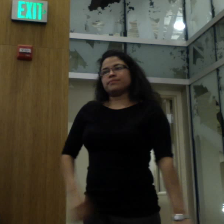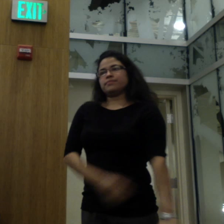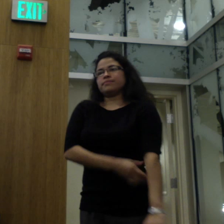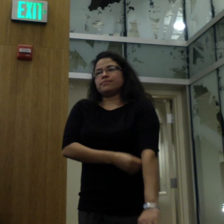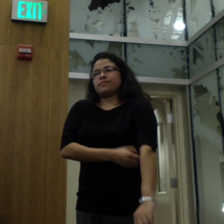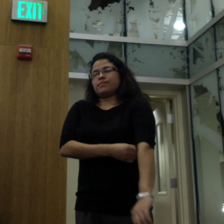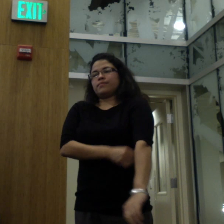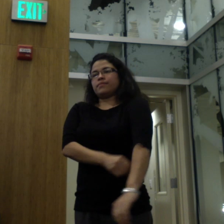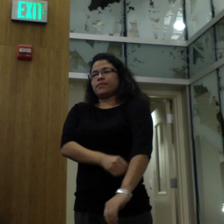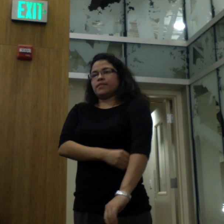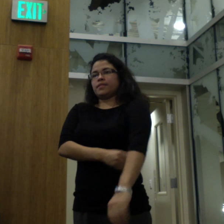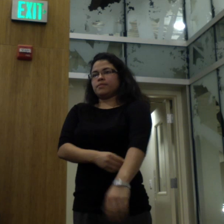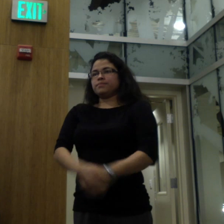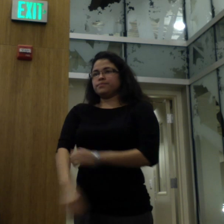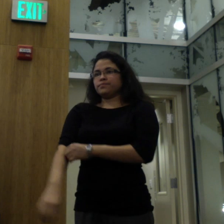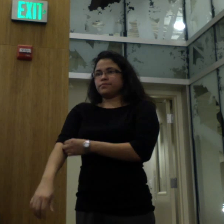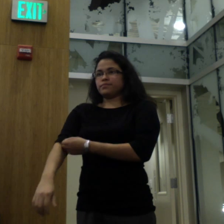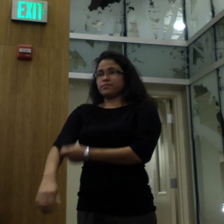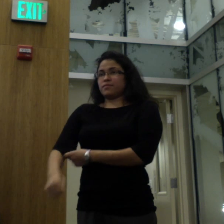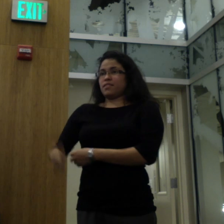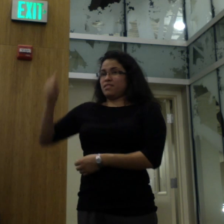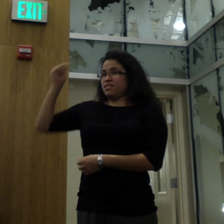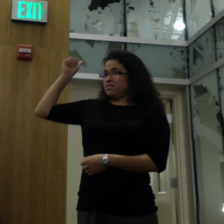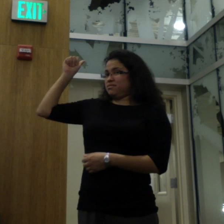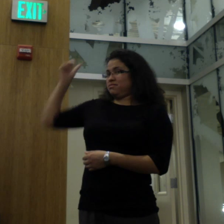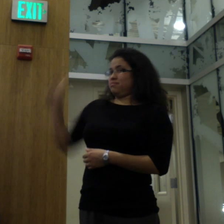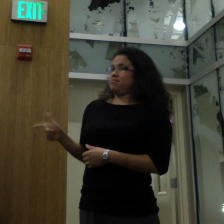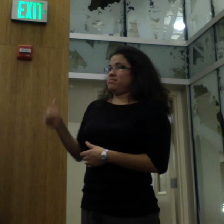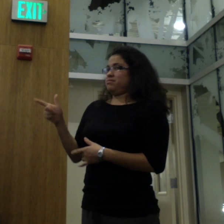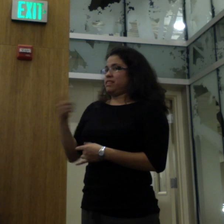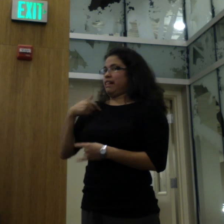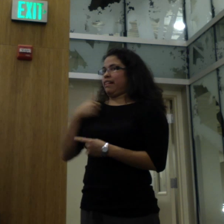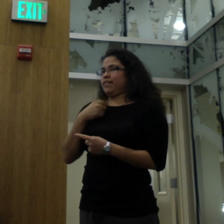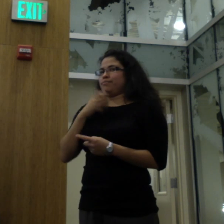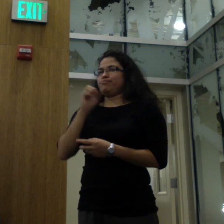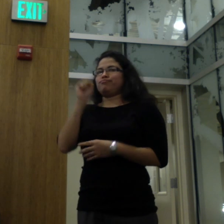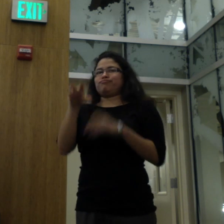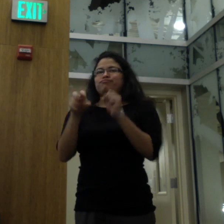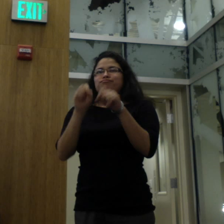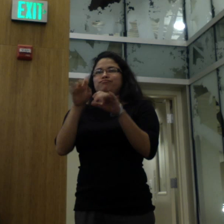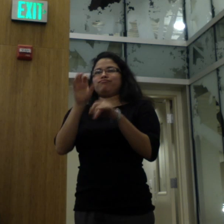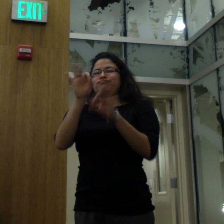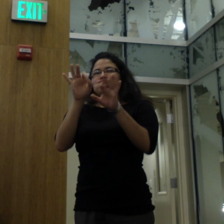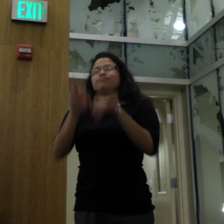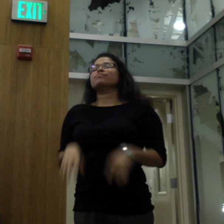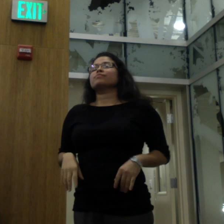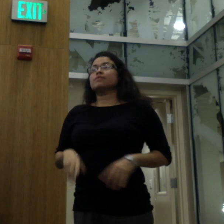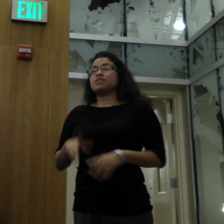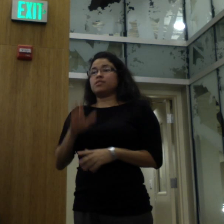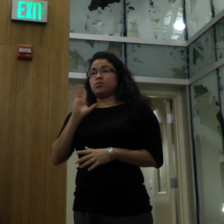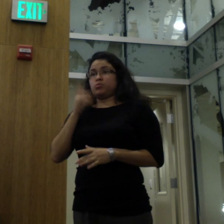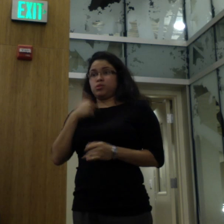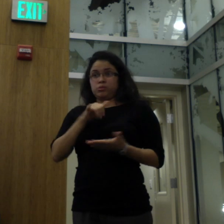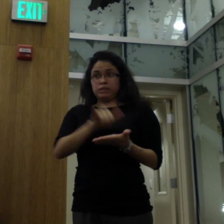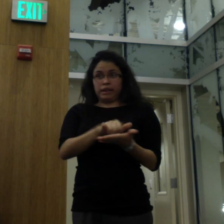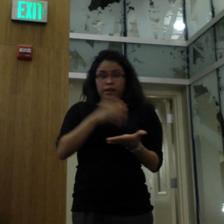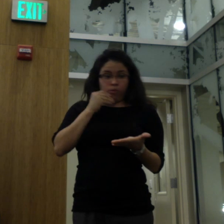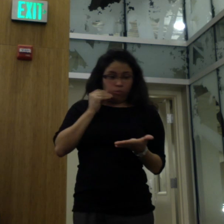All right, so all of this is stuff that I've thrown out at you. Are you going to stay in place or are you